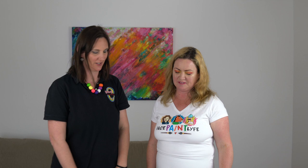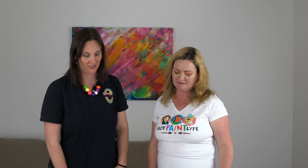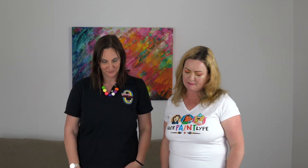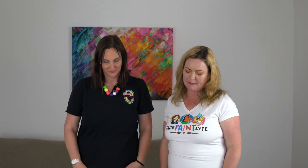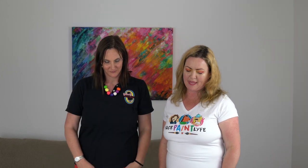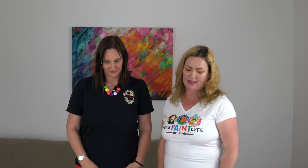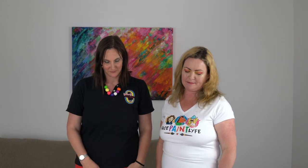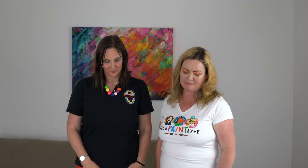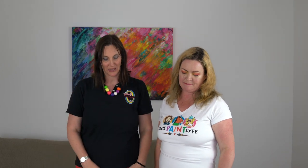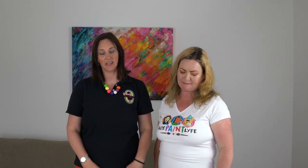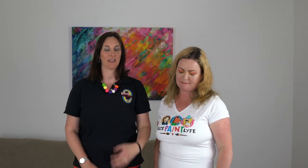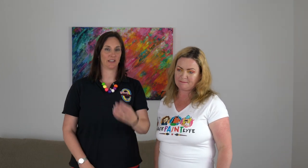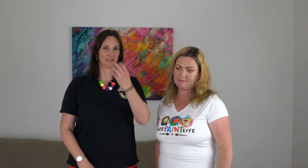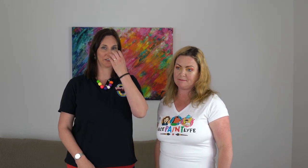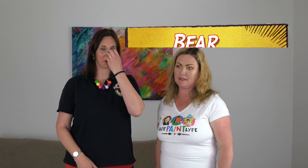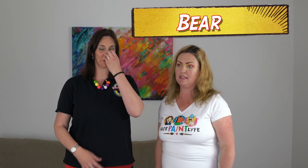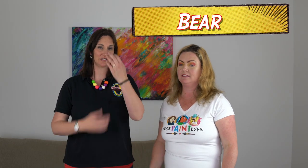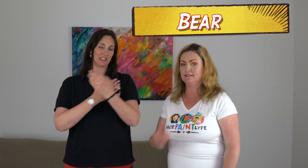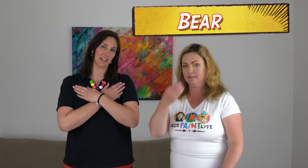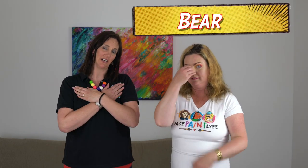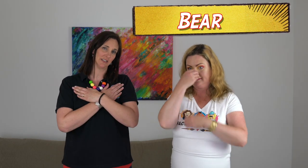Yeah. I think all that's right. Bat, but yeah. Okay. Cool. Bear. Bears. The nose and then a hug. Like a